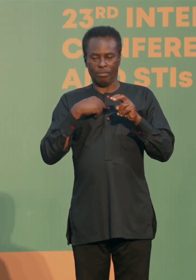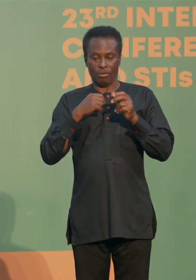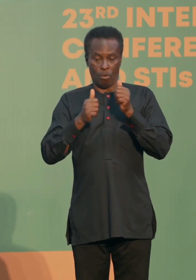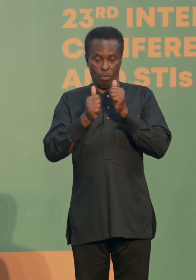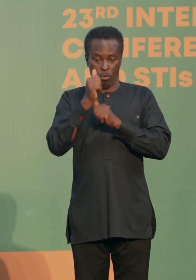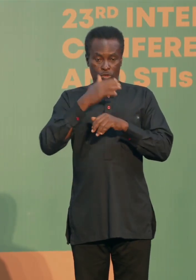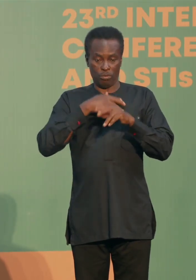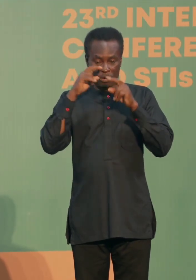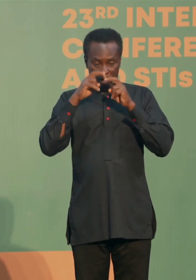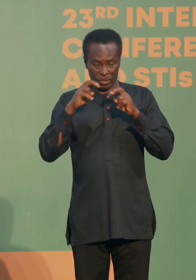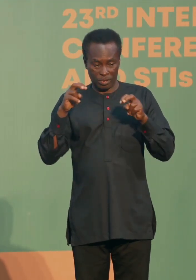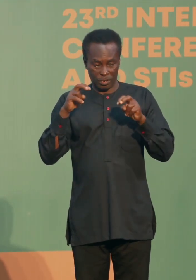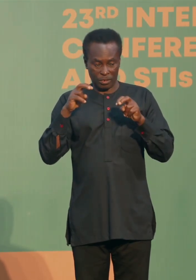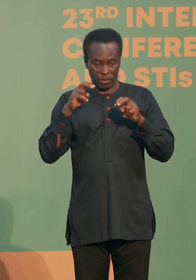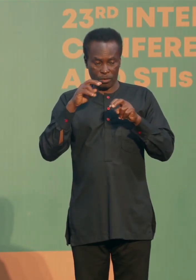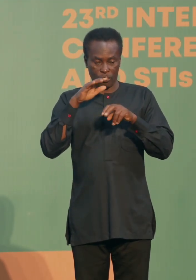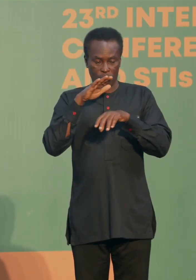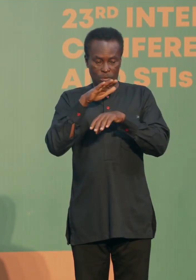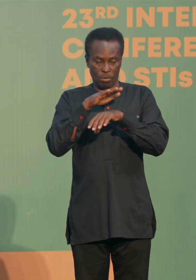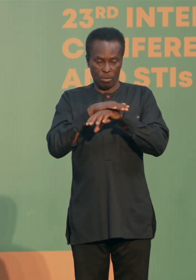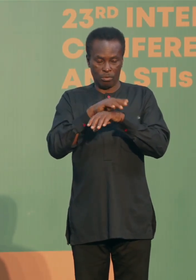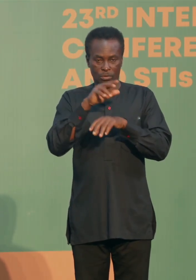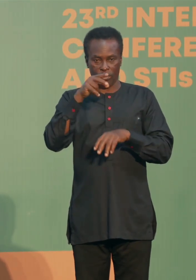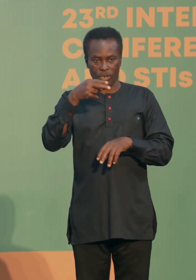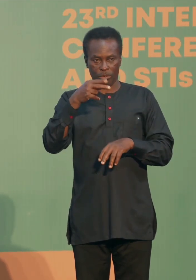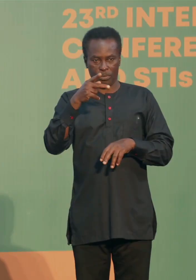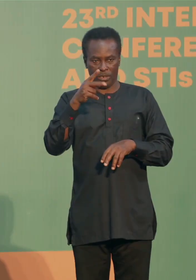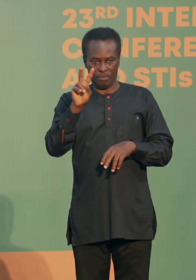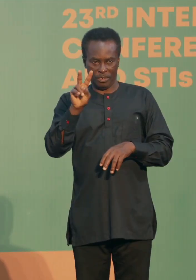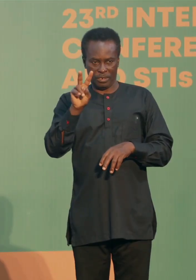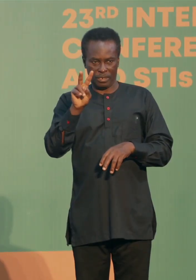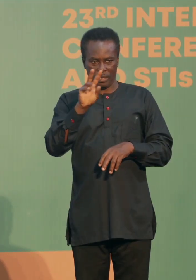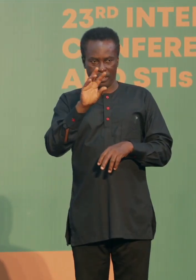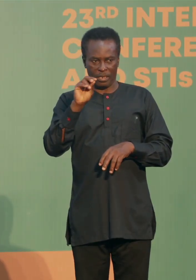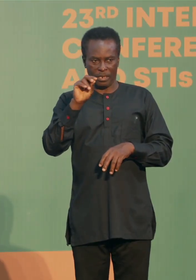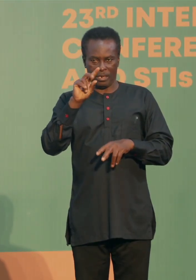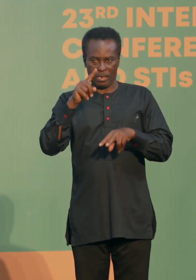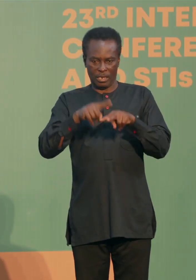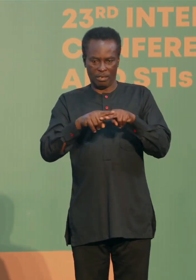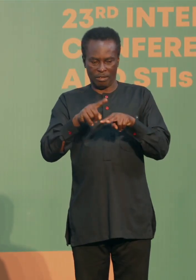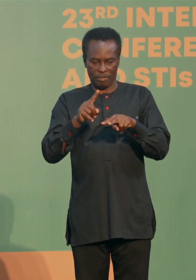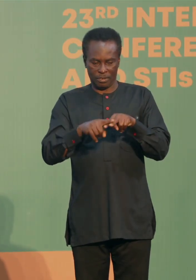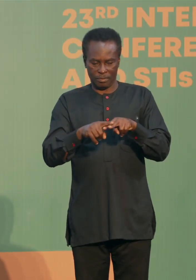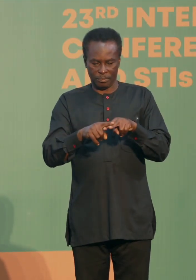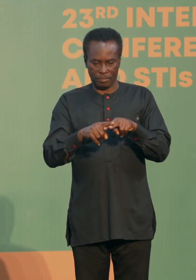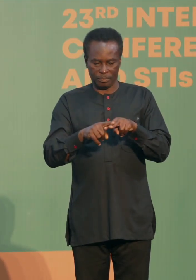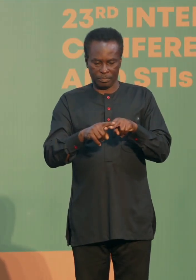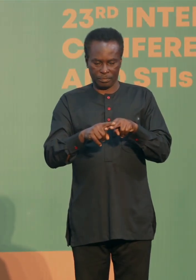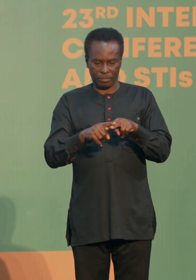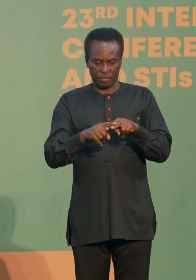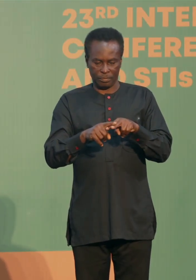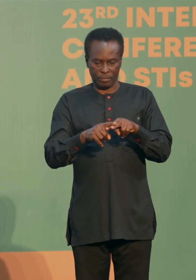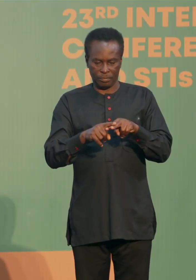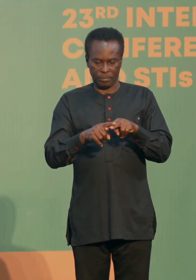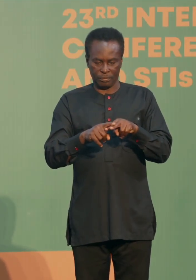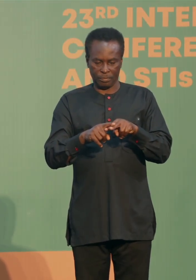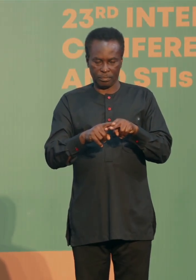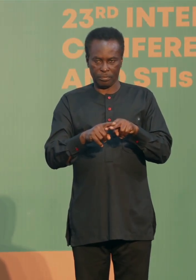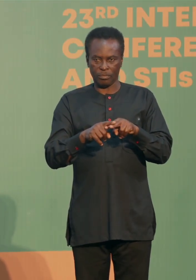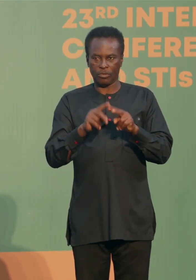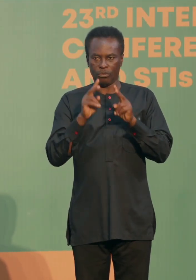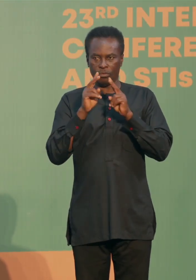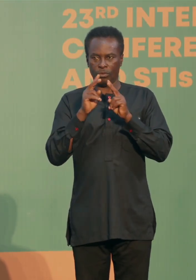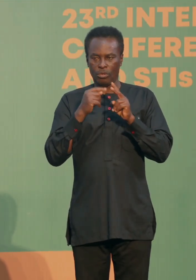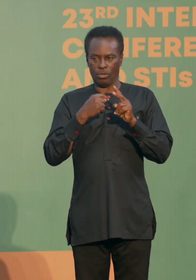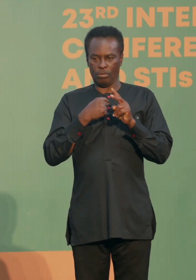my research has been focused on the relationship between human papillomavirus and HIV. So